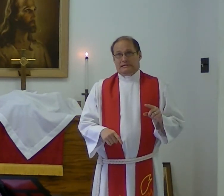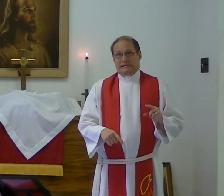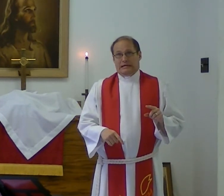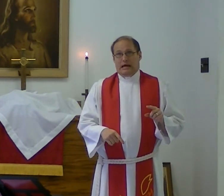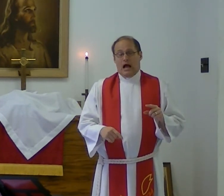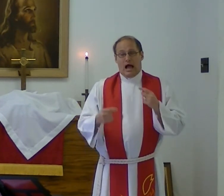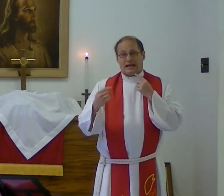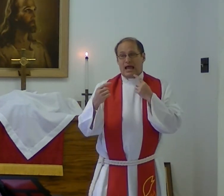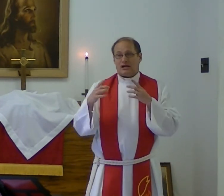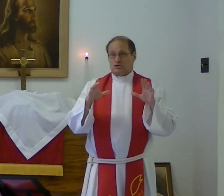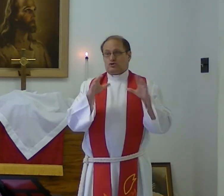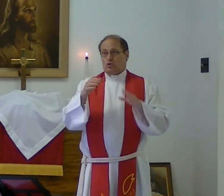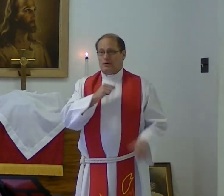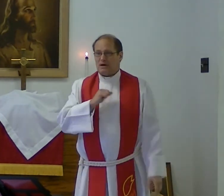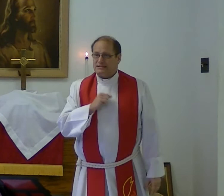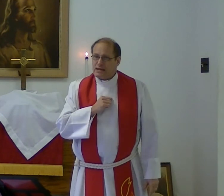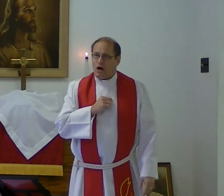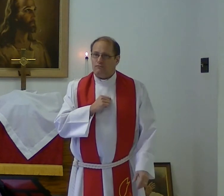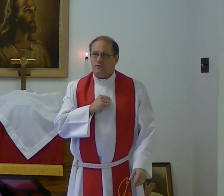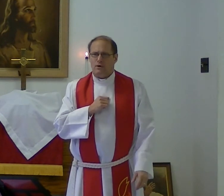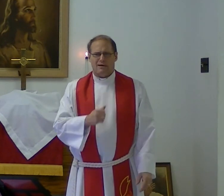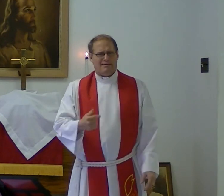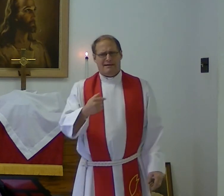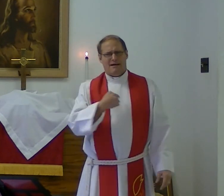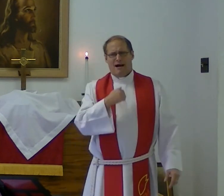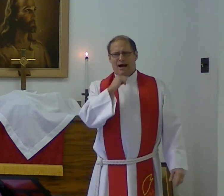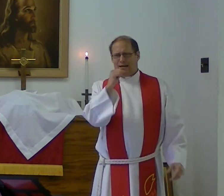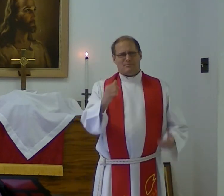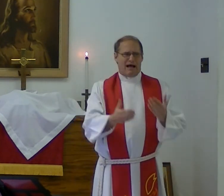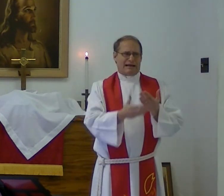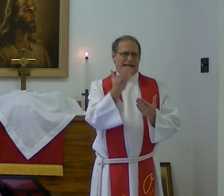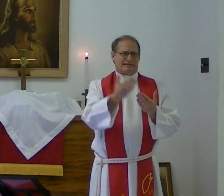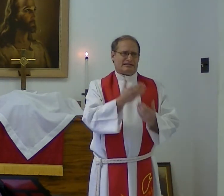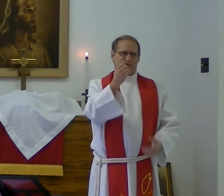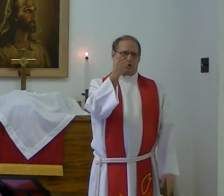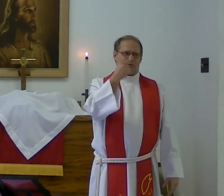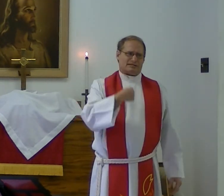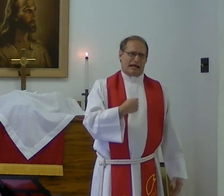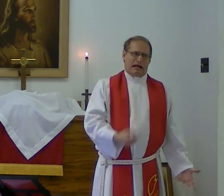I can't do it myself. I am not easy to understand.